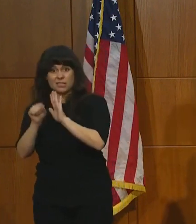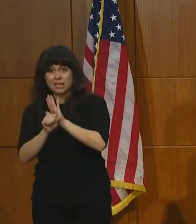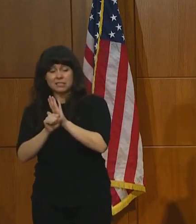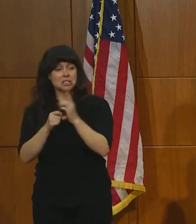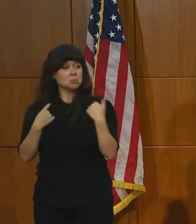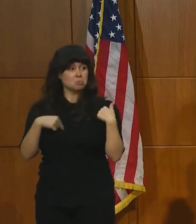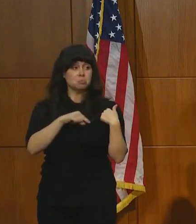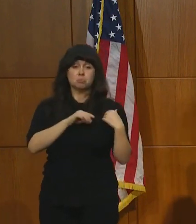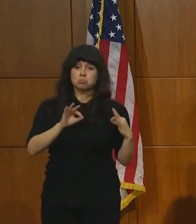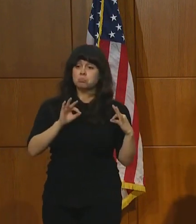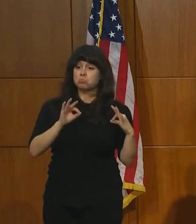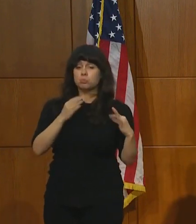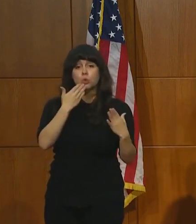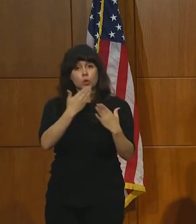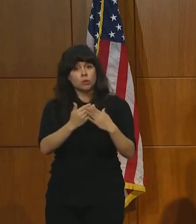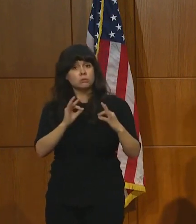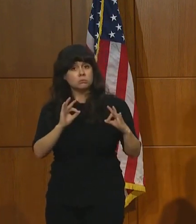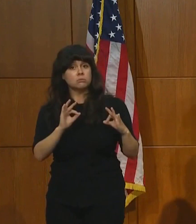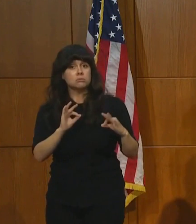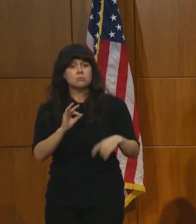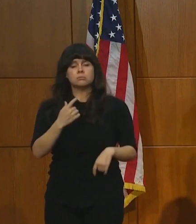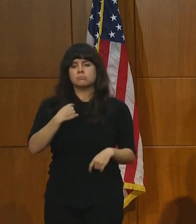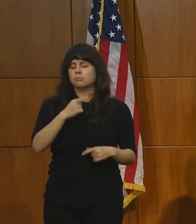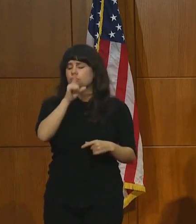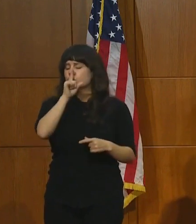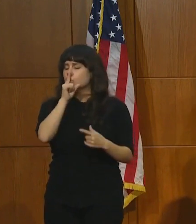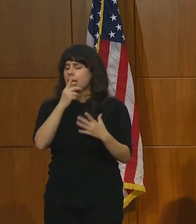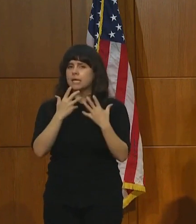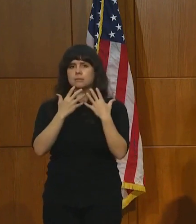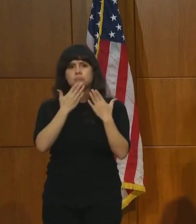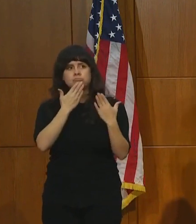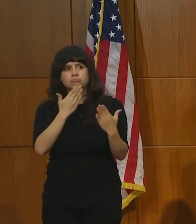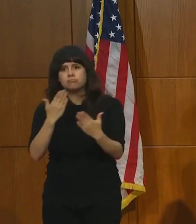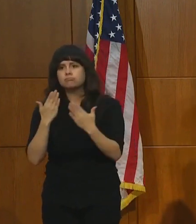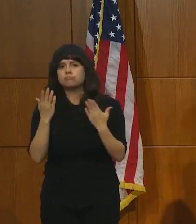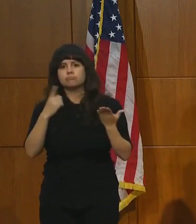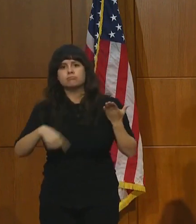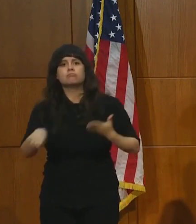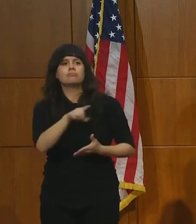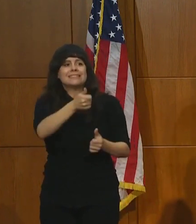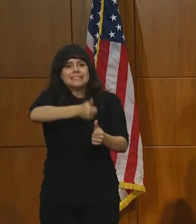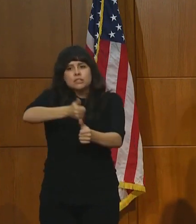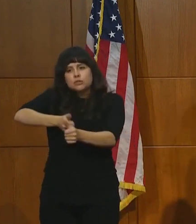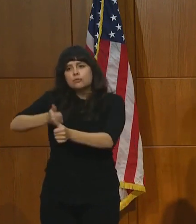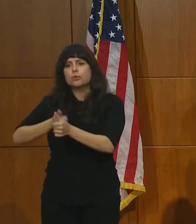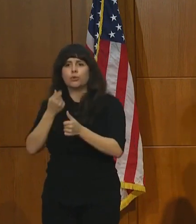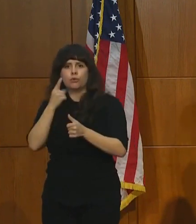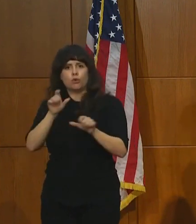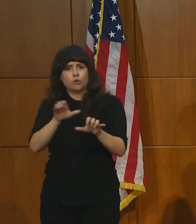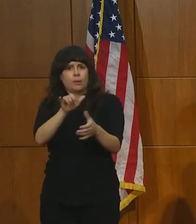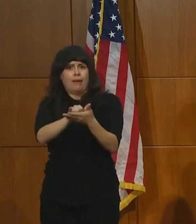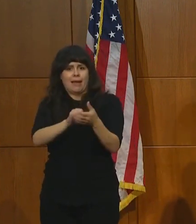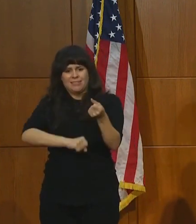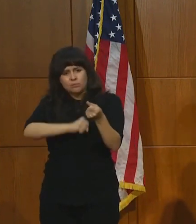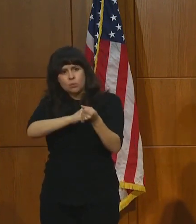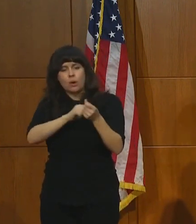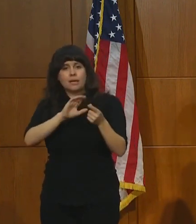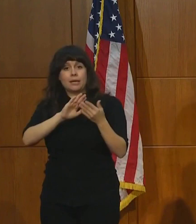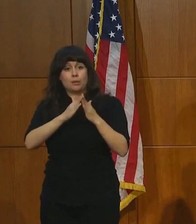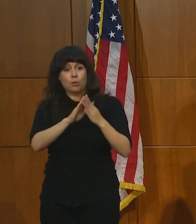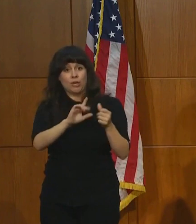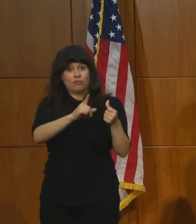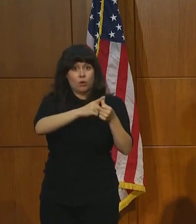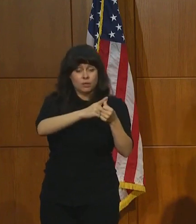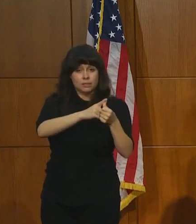well. And I'm grateful to every one of you for making that happen, for putting your community first and working to